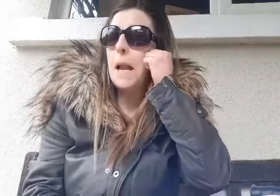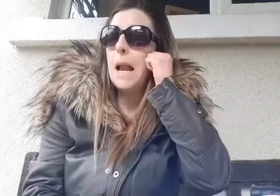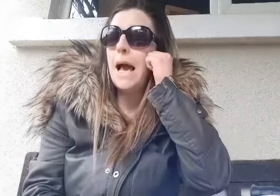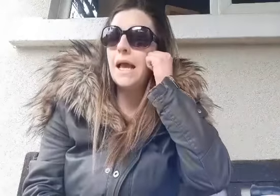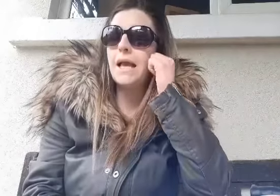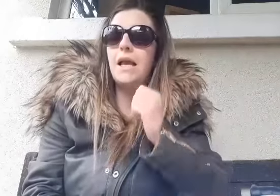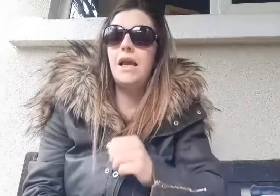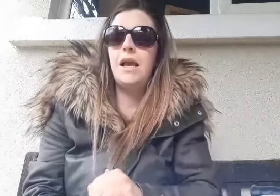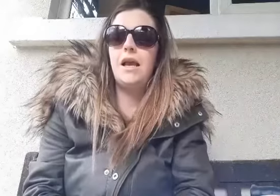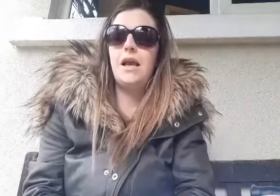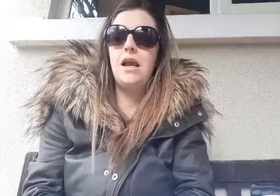black,